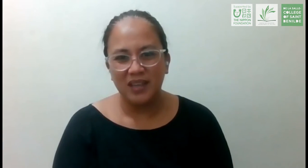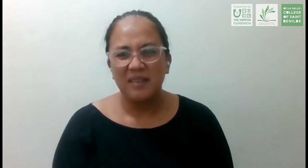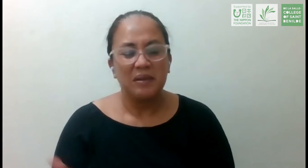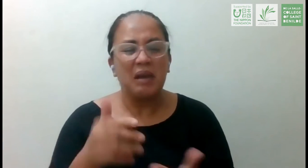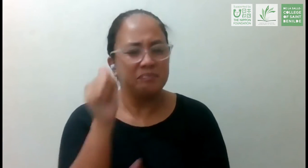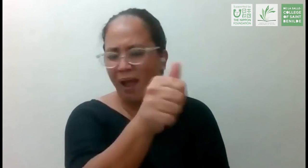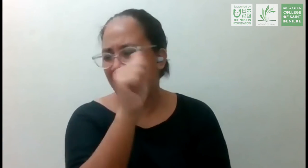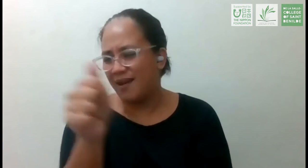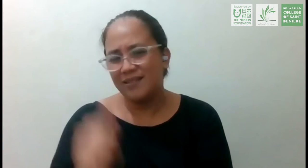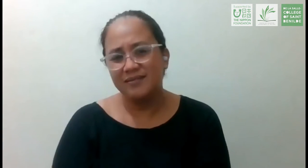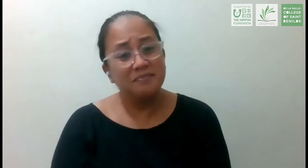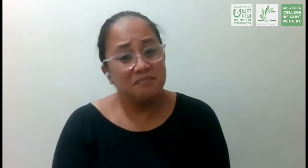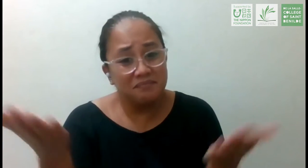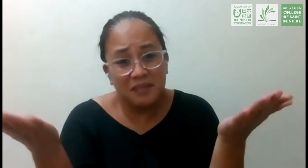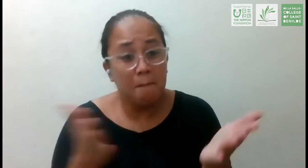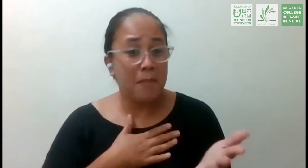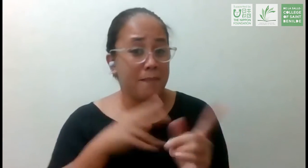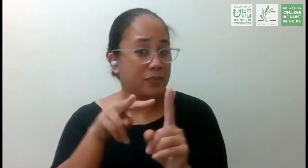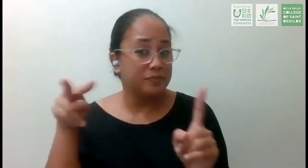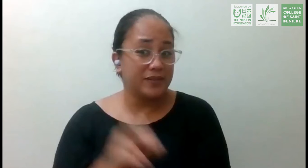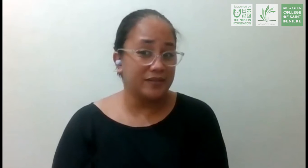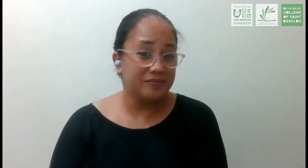you. This is my perspective.